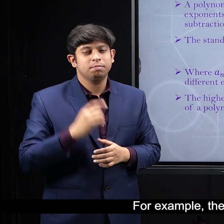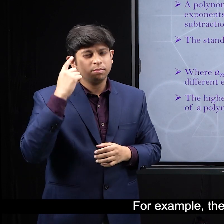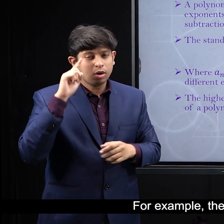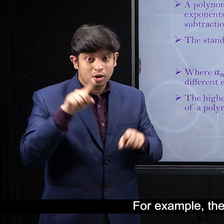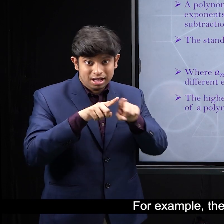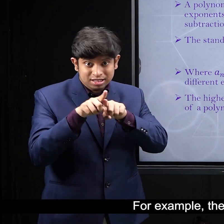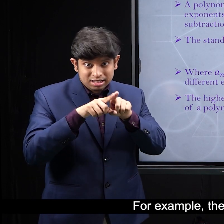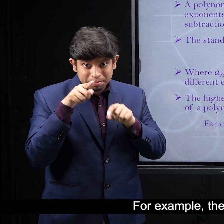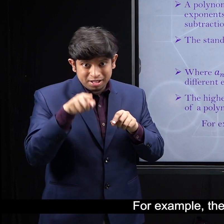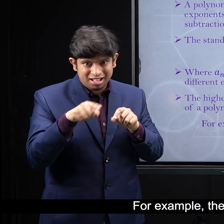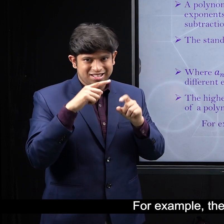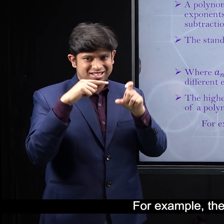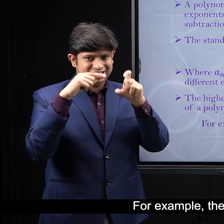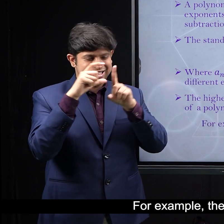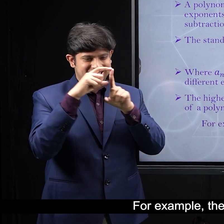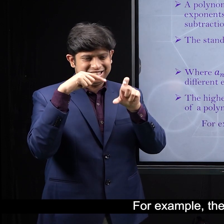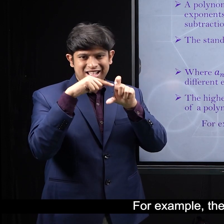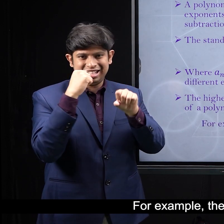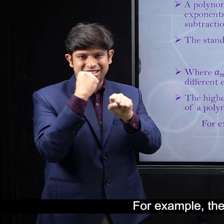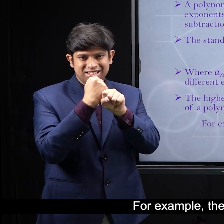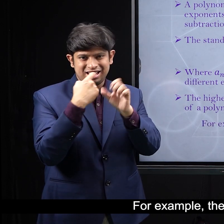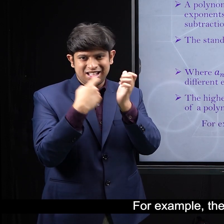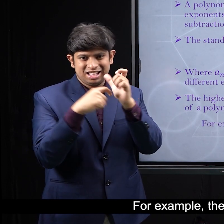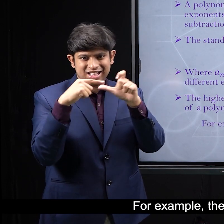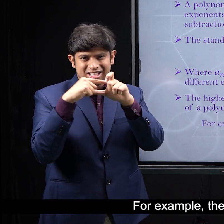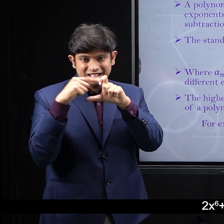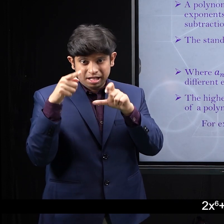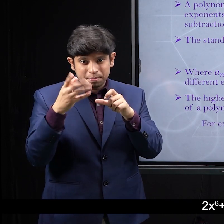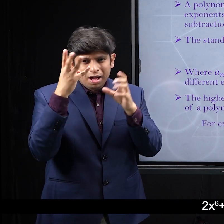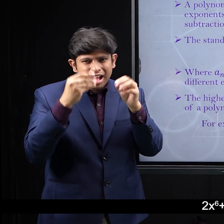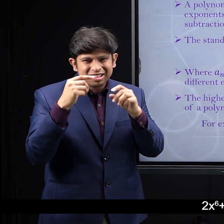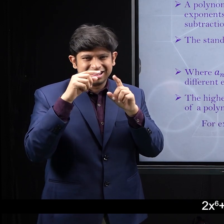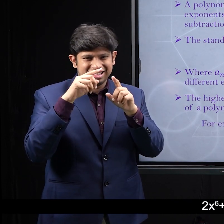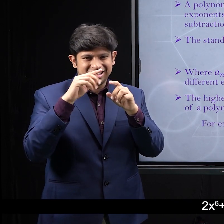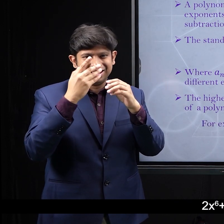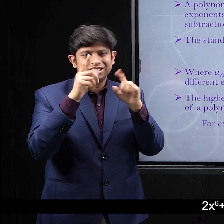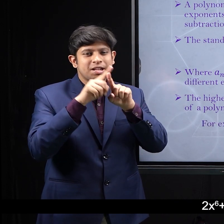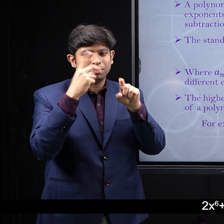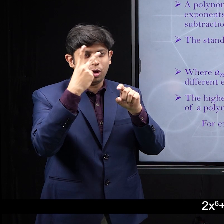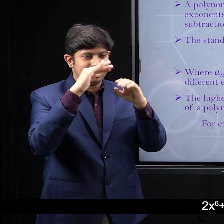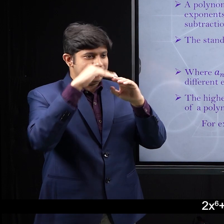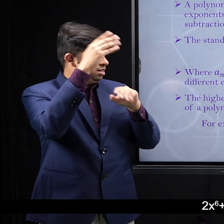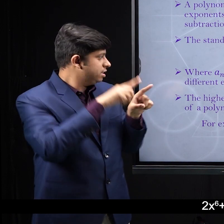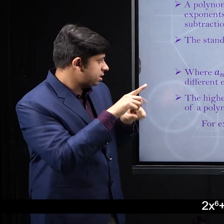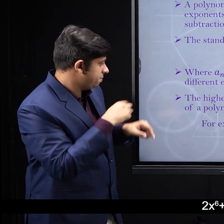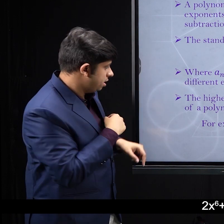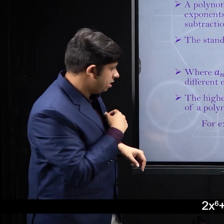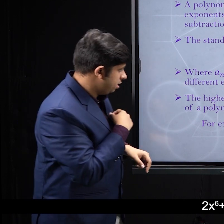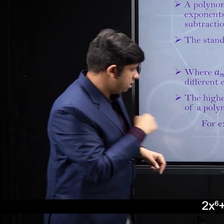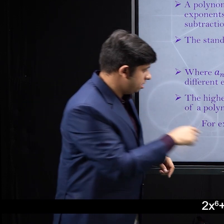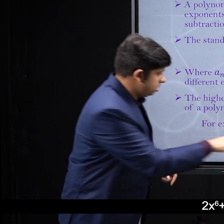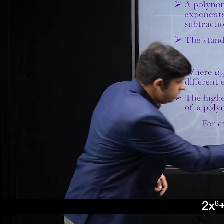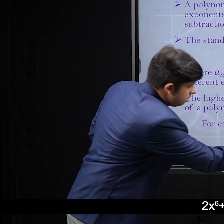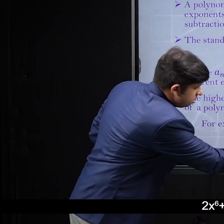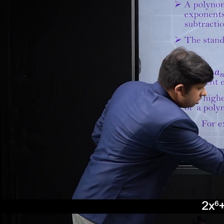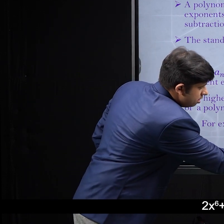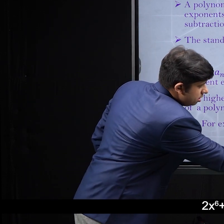For example, the degree of a polynomial equation 2x power 6 plus 50x power 4 plus 3x square plus